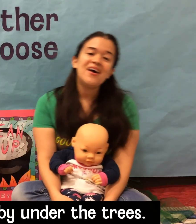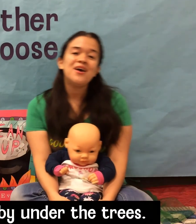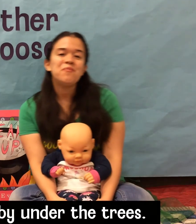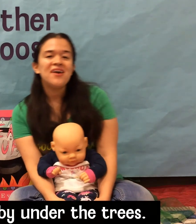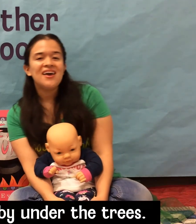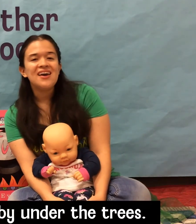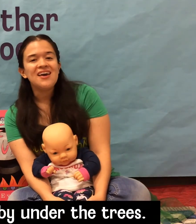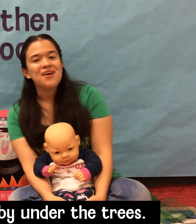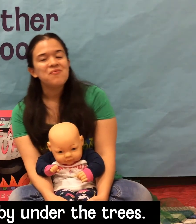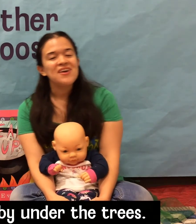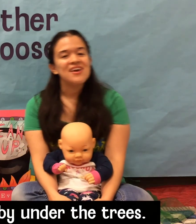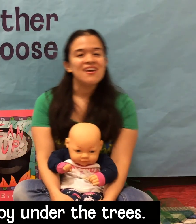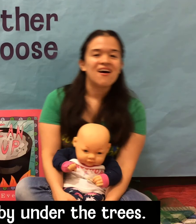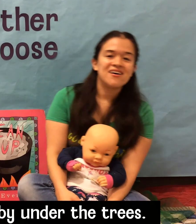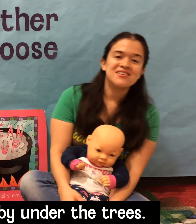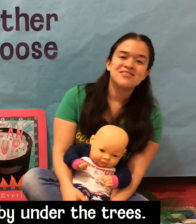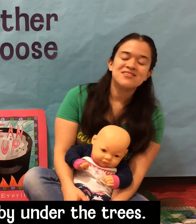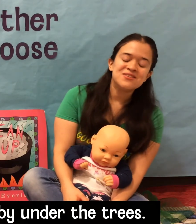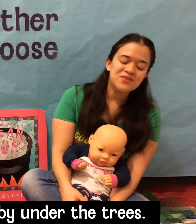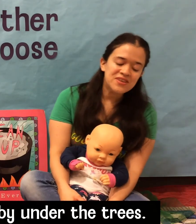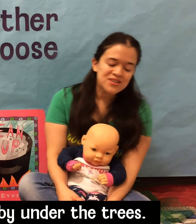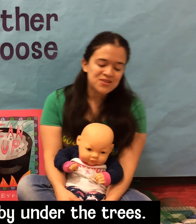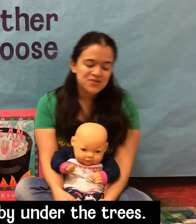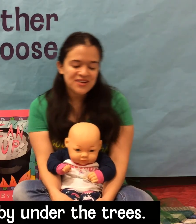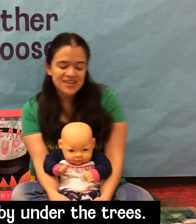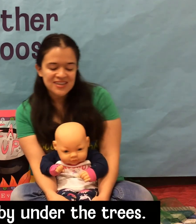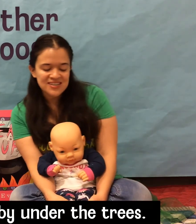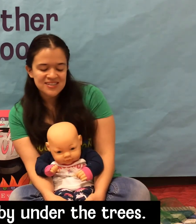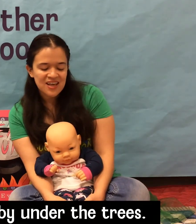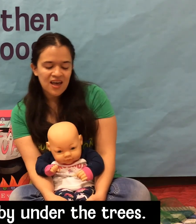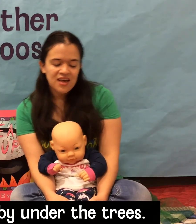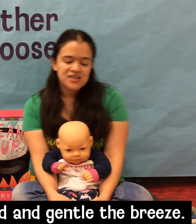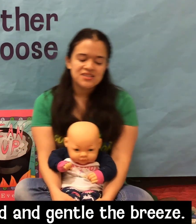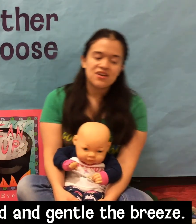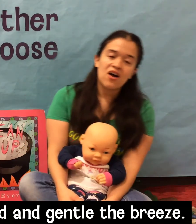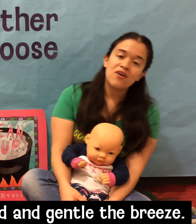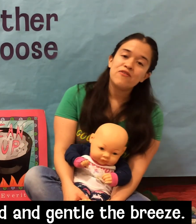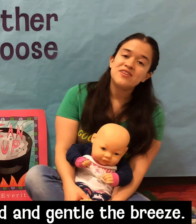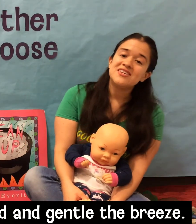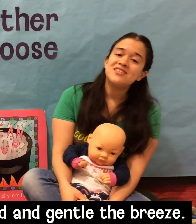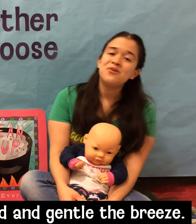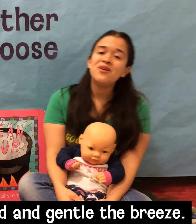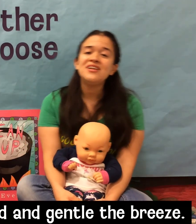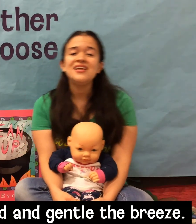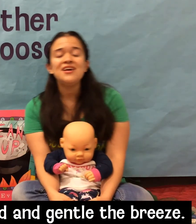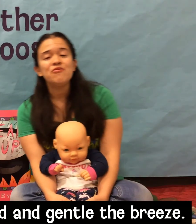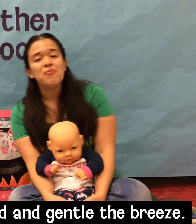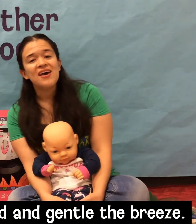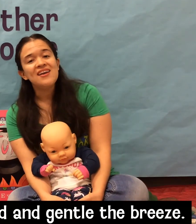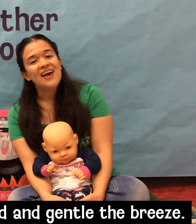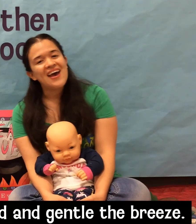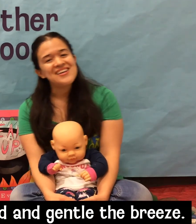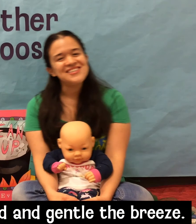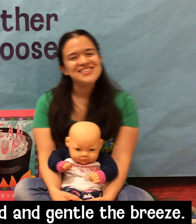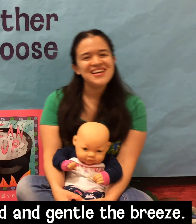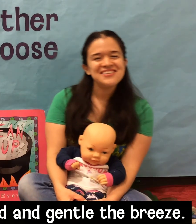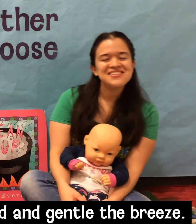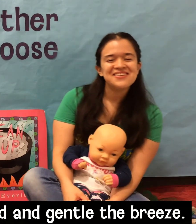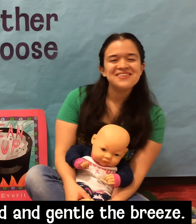Rock-a-bye baby under the trees. Soft is your leaf bed and gentle